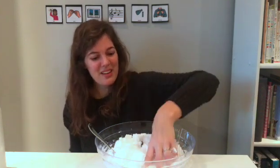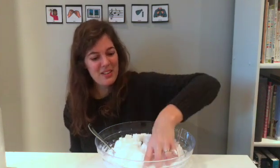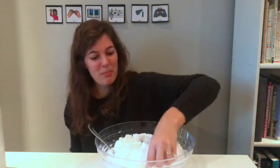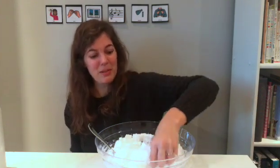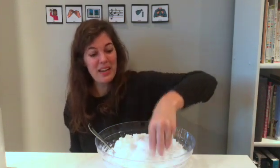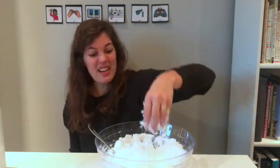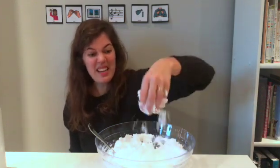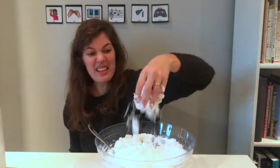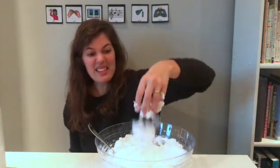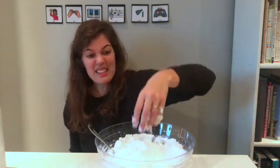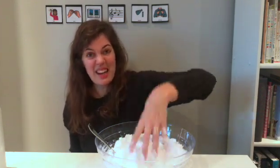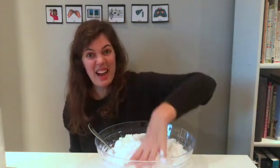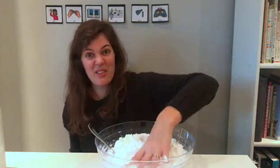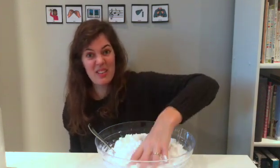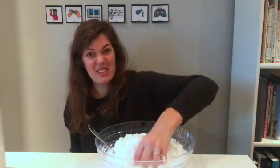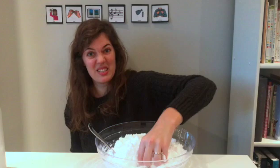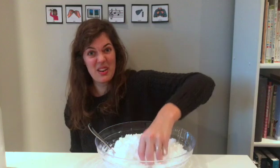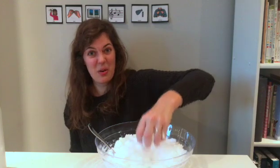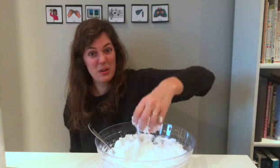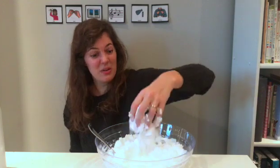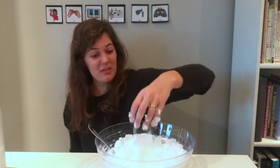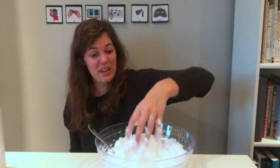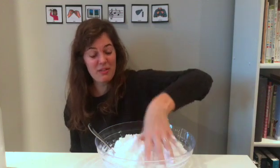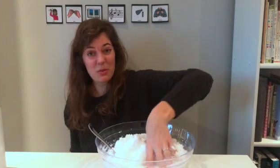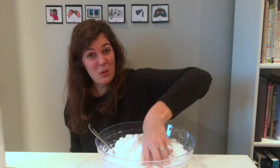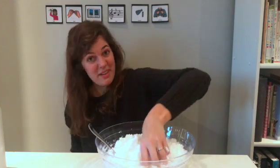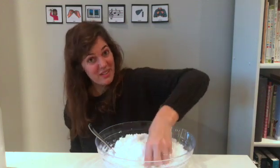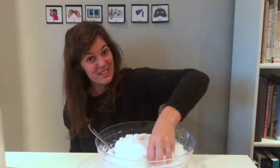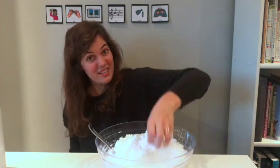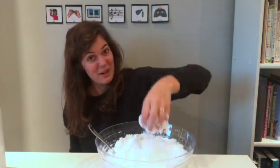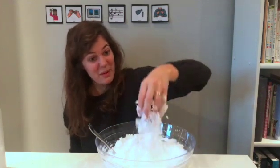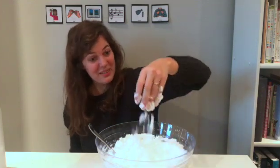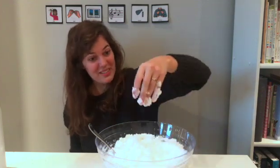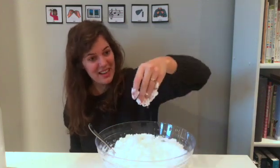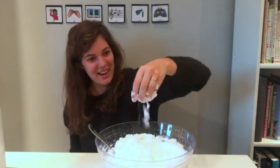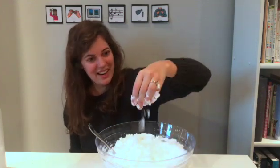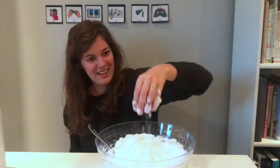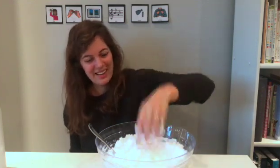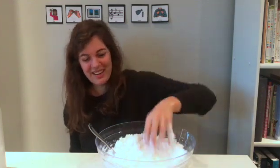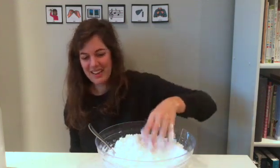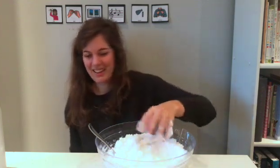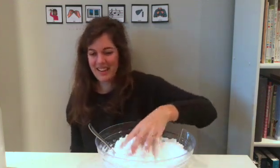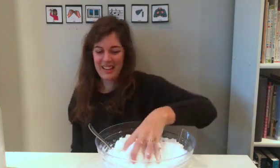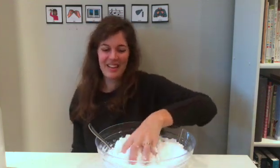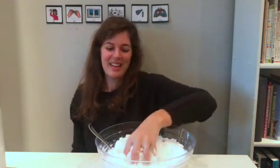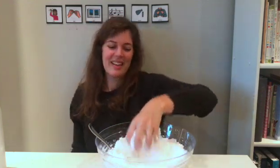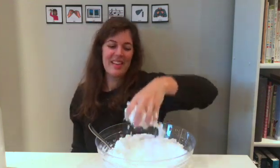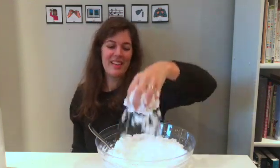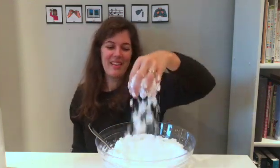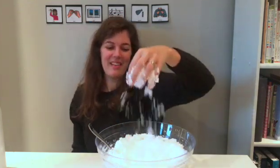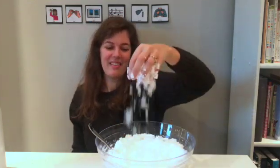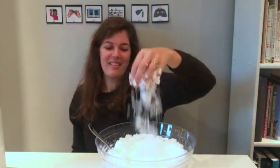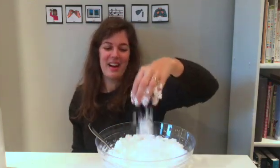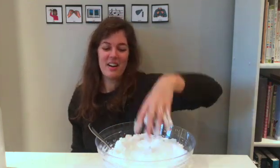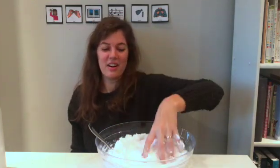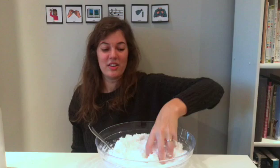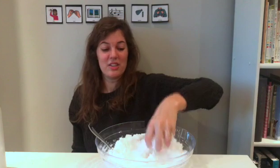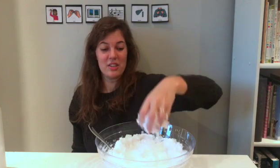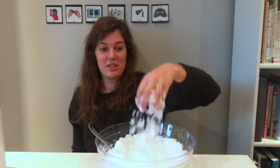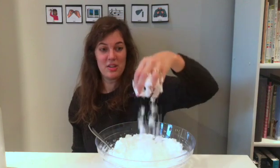can play inside with the snow. You don't even have to wait for it to come outside. All right, our